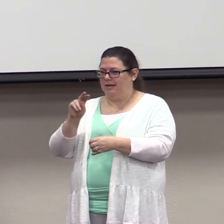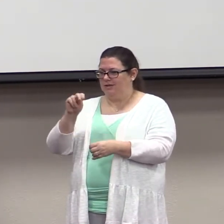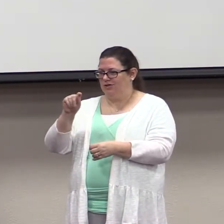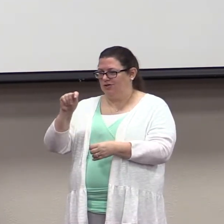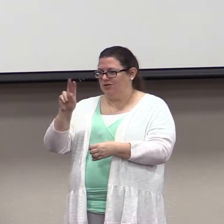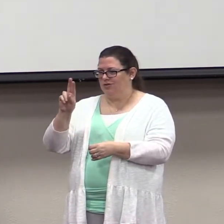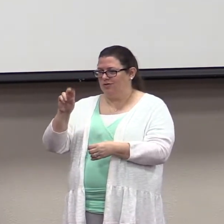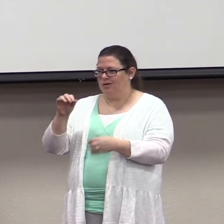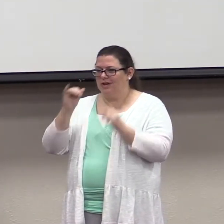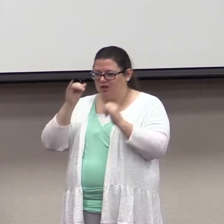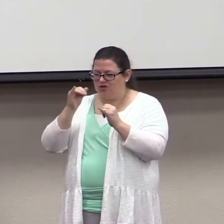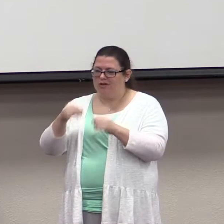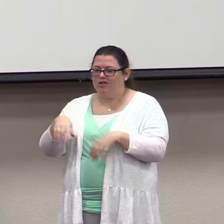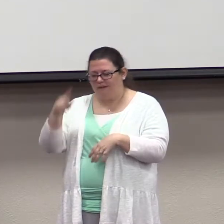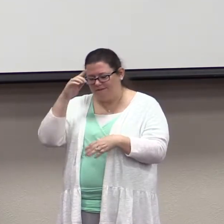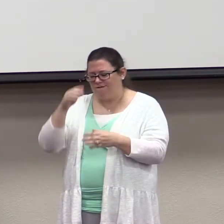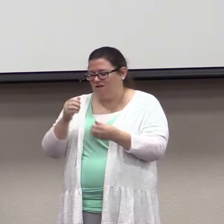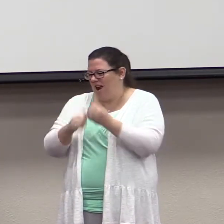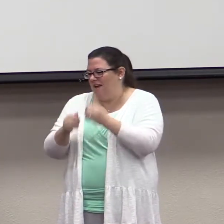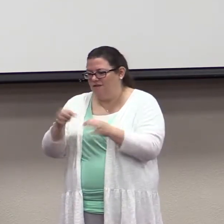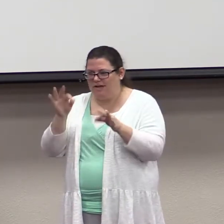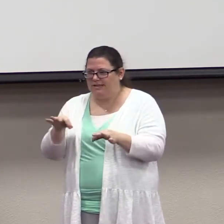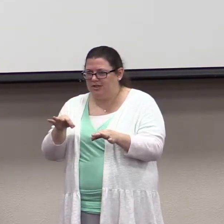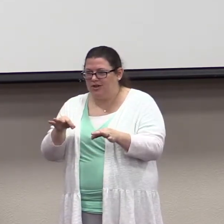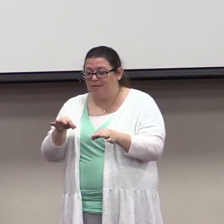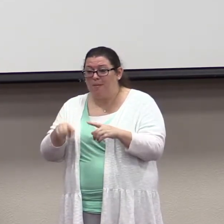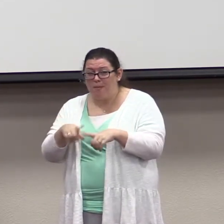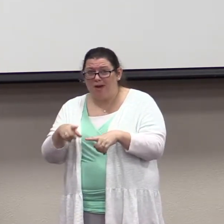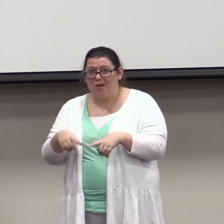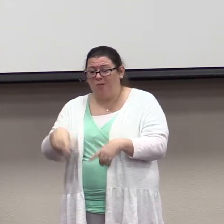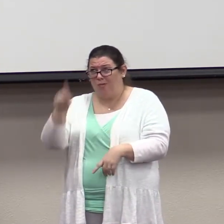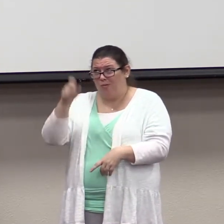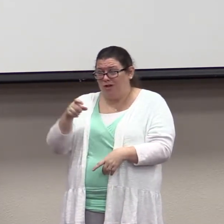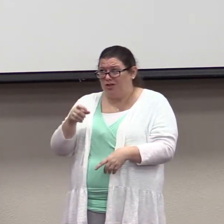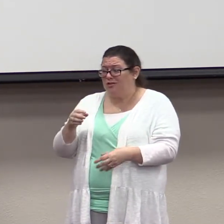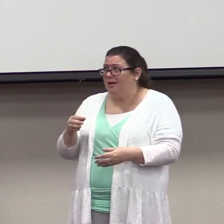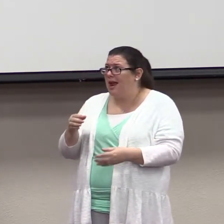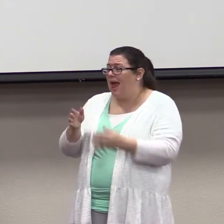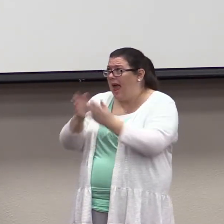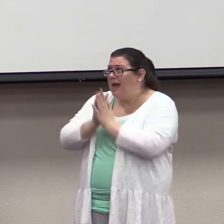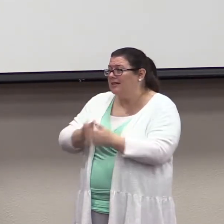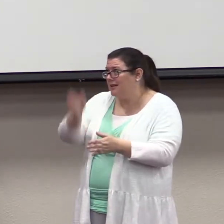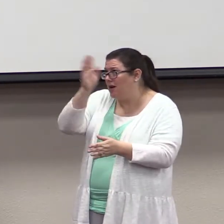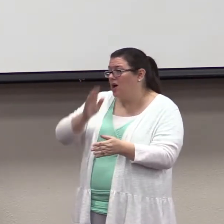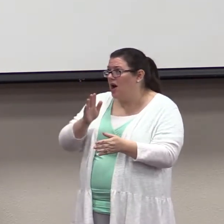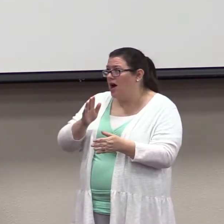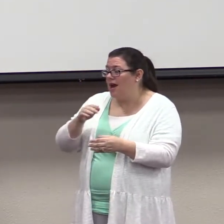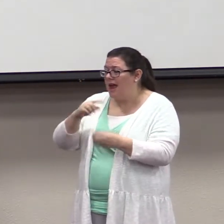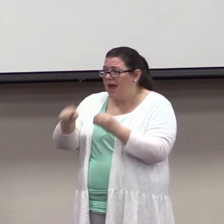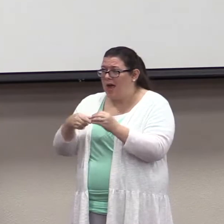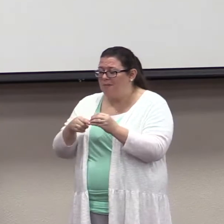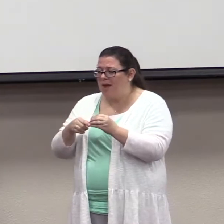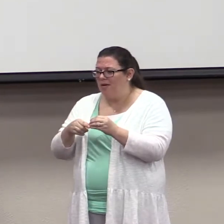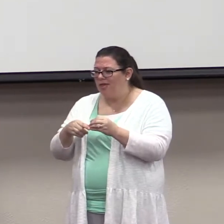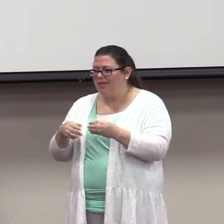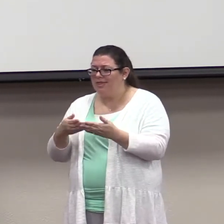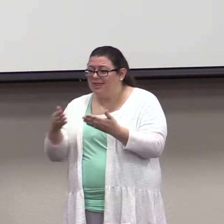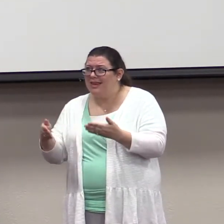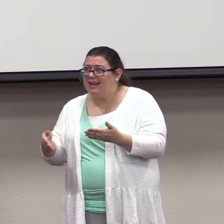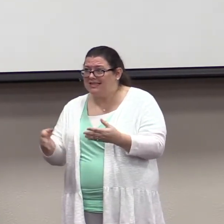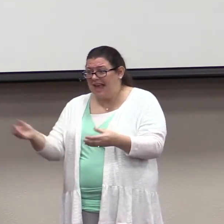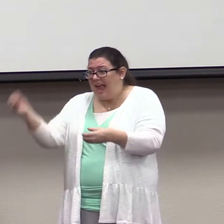But we should be reaching out to God when the matters involve God. We should always be seeking his guidance